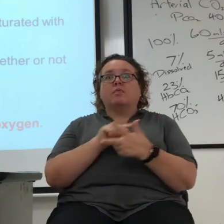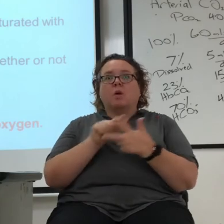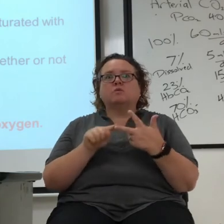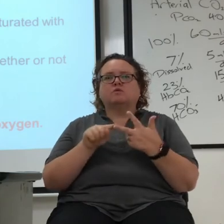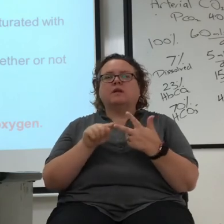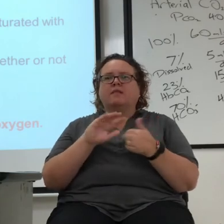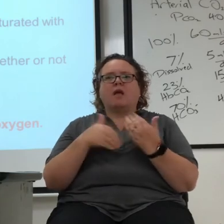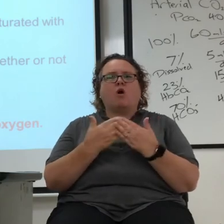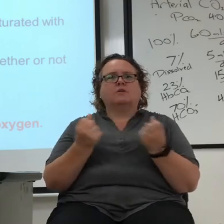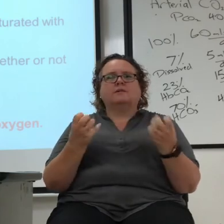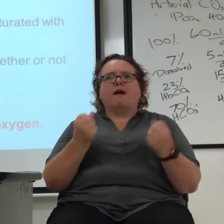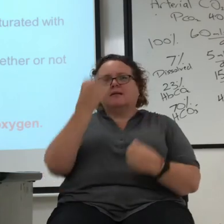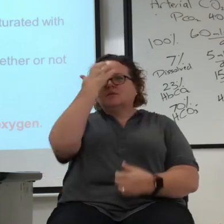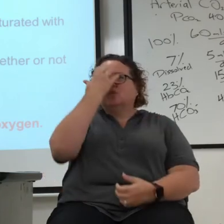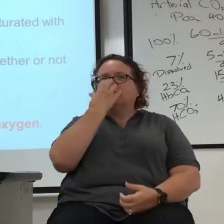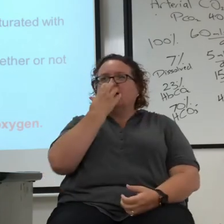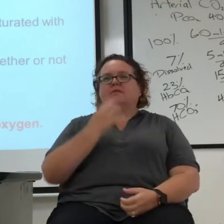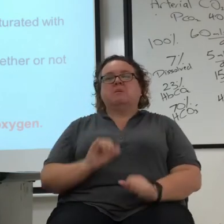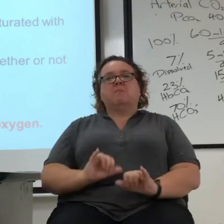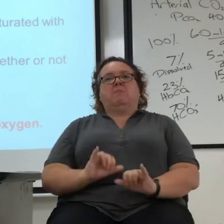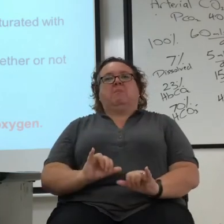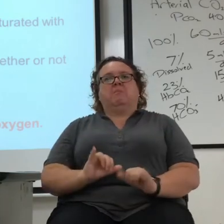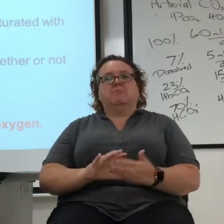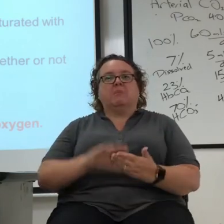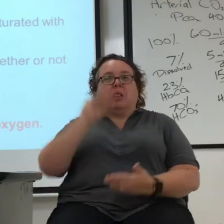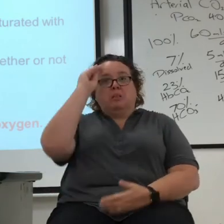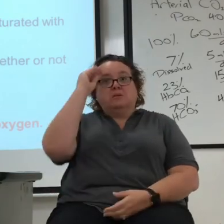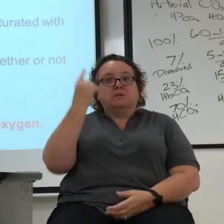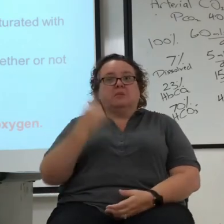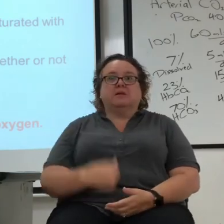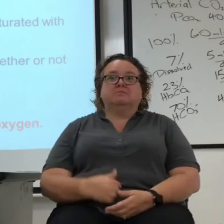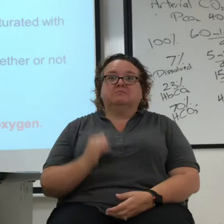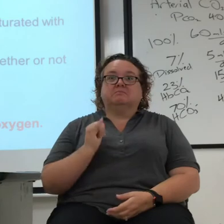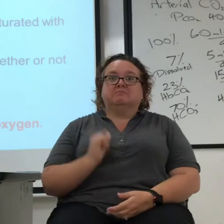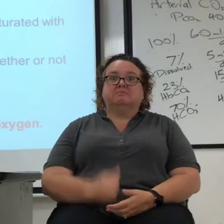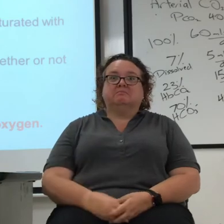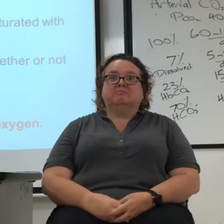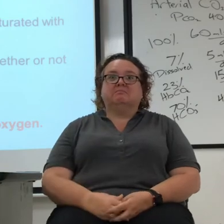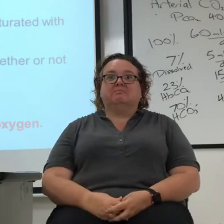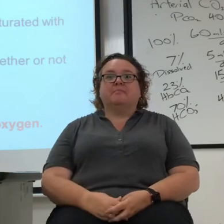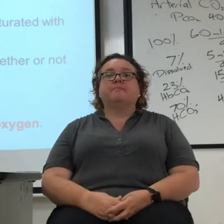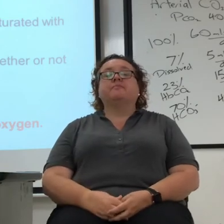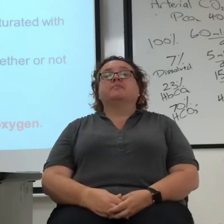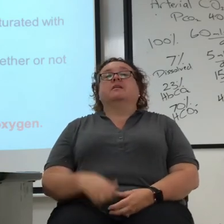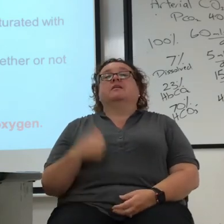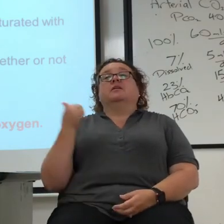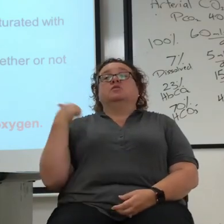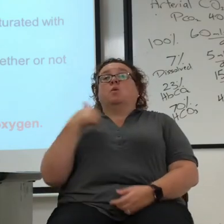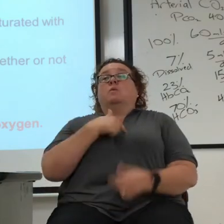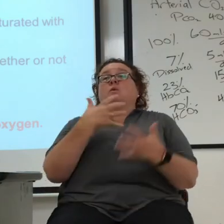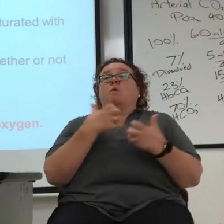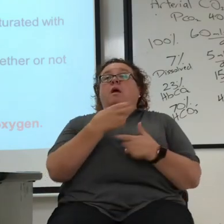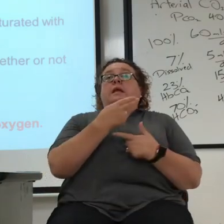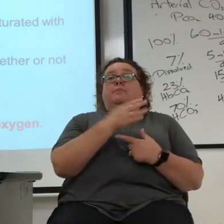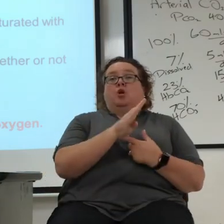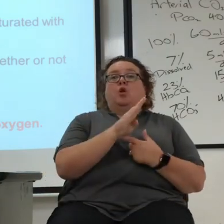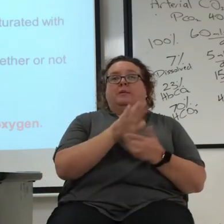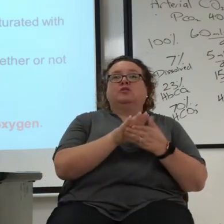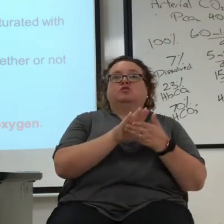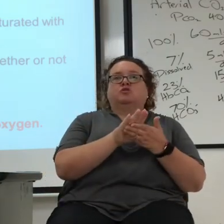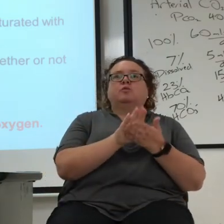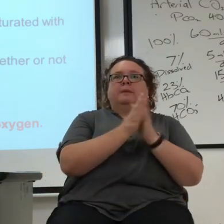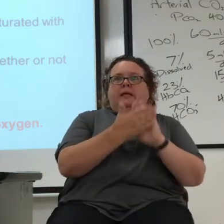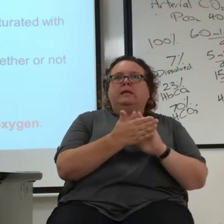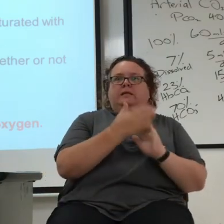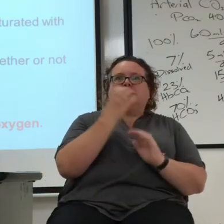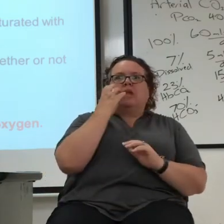it because it's most important. We want hemoglobin to be saturated, so that's a good thing.